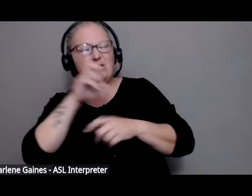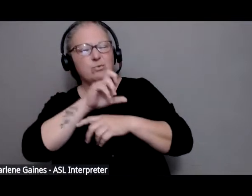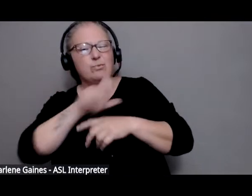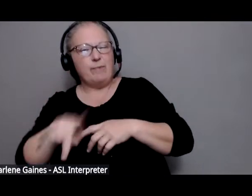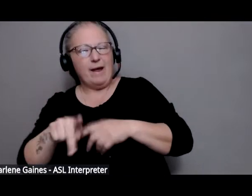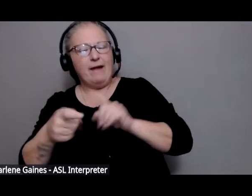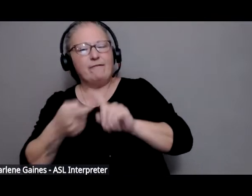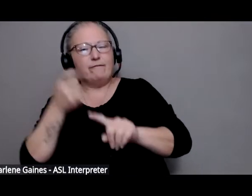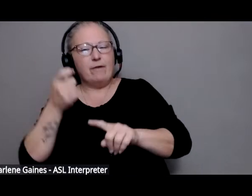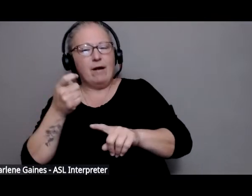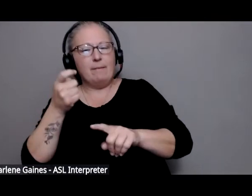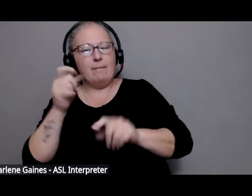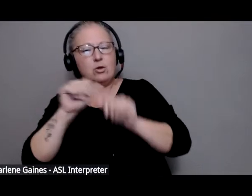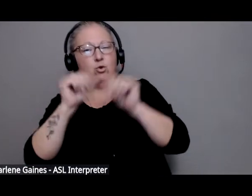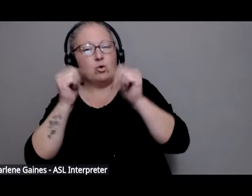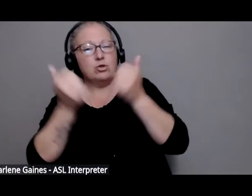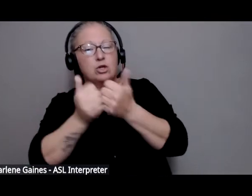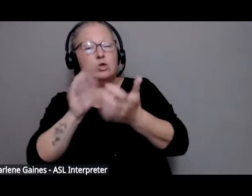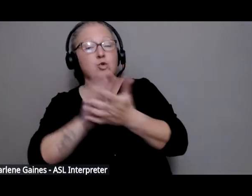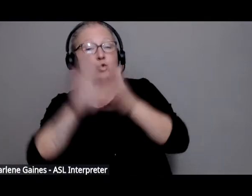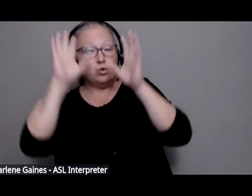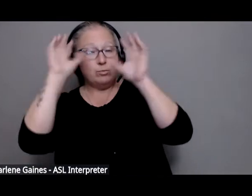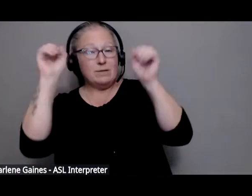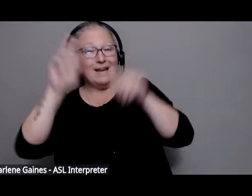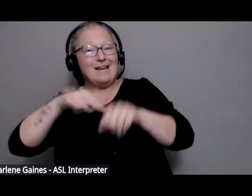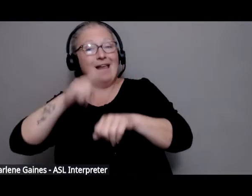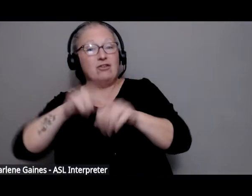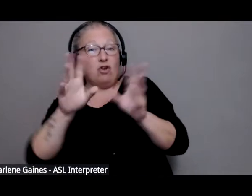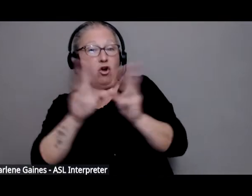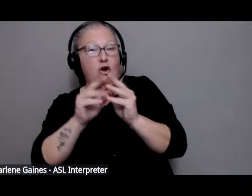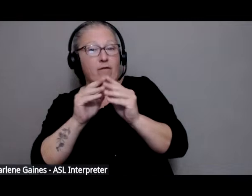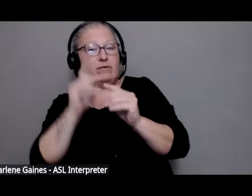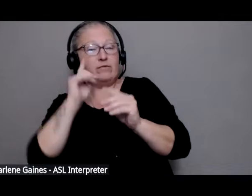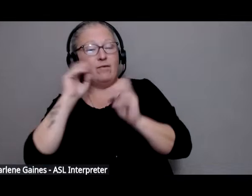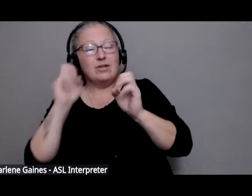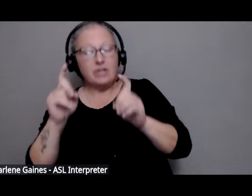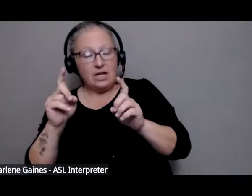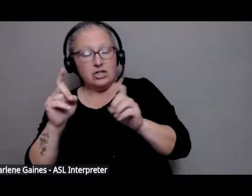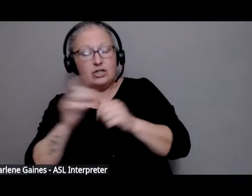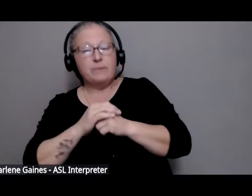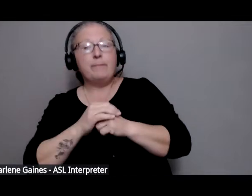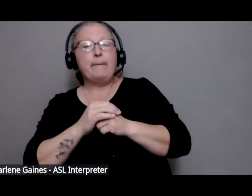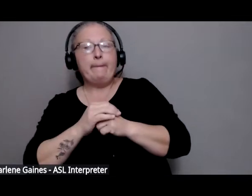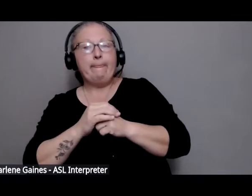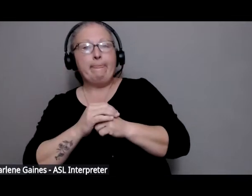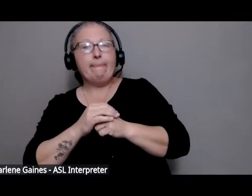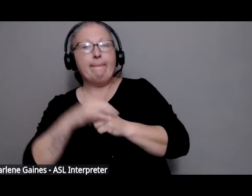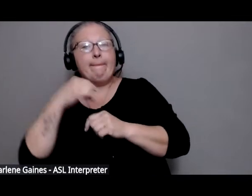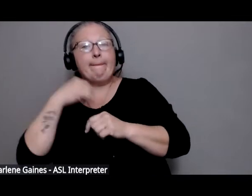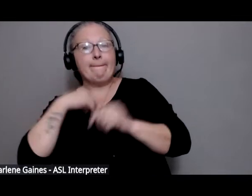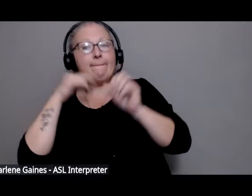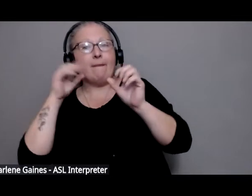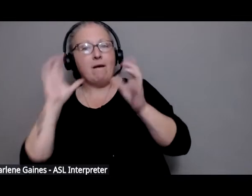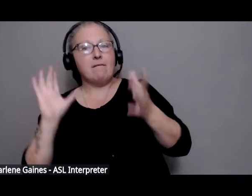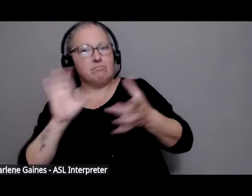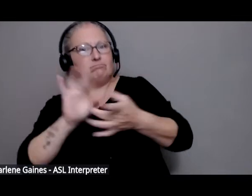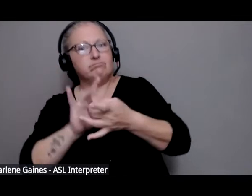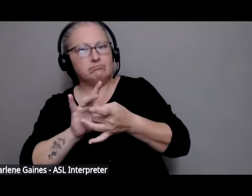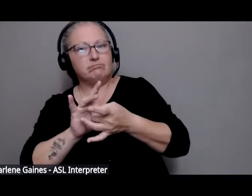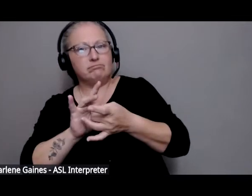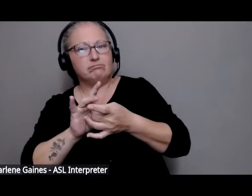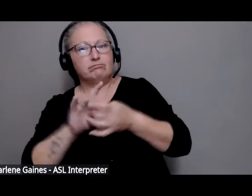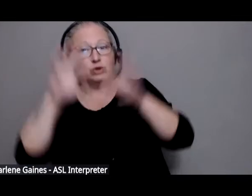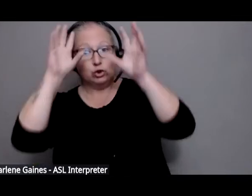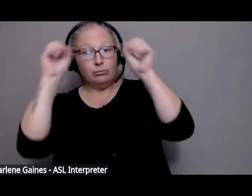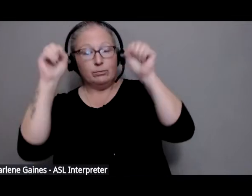from the Association of School Superintendents National Conference on Education, where I was able to connect with